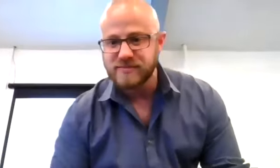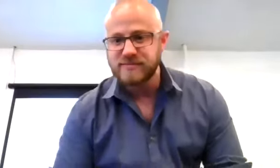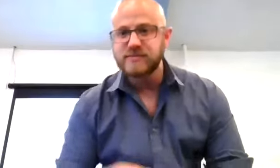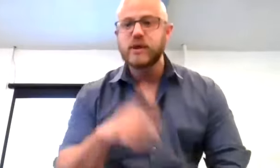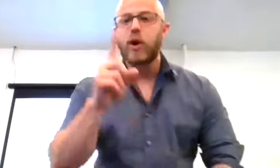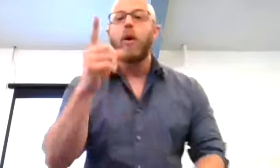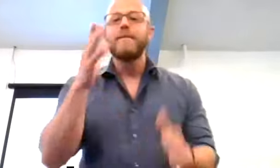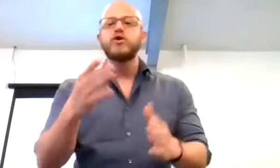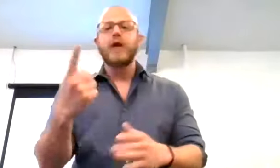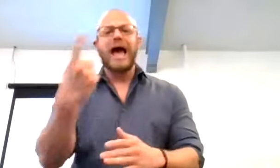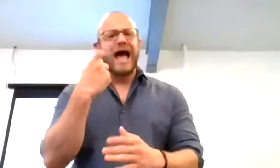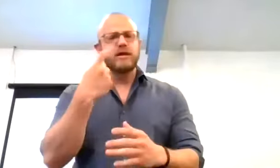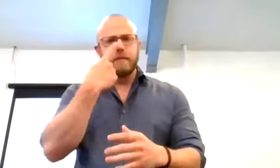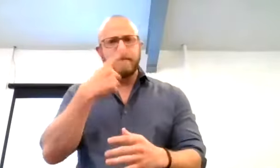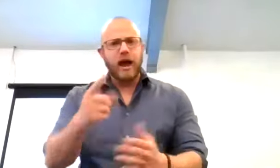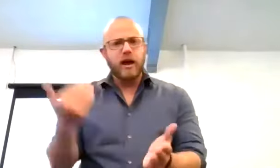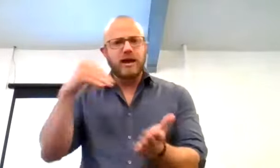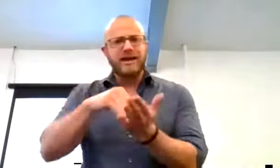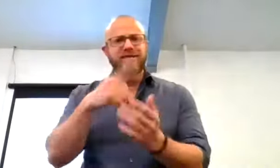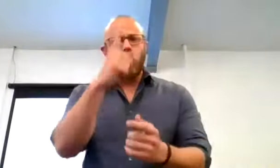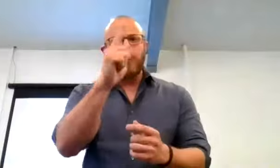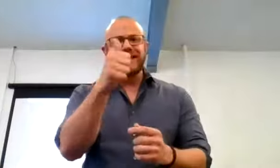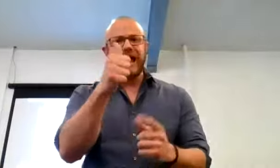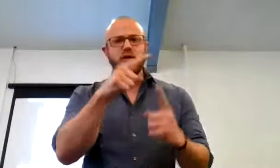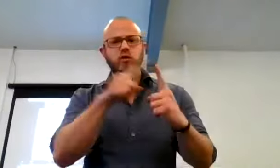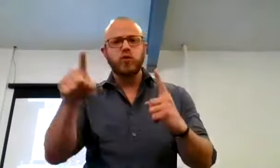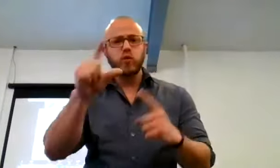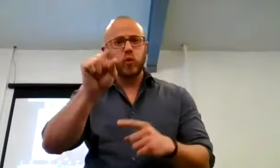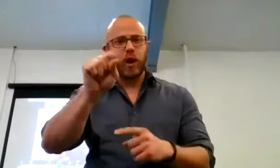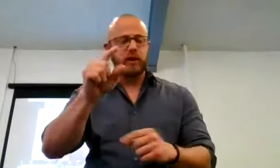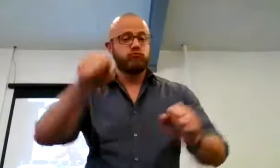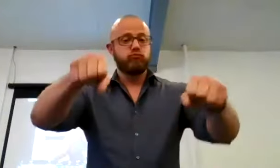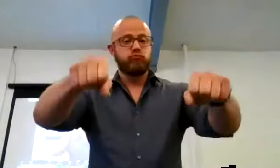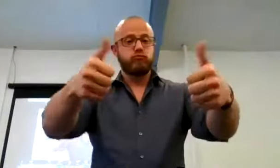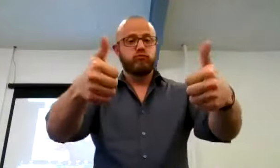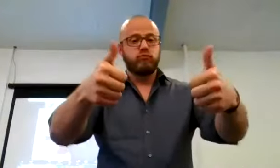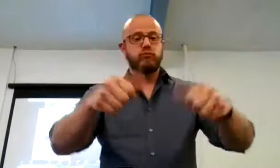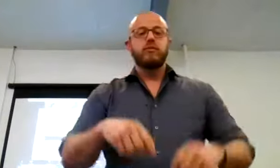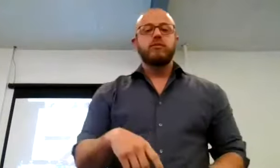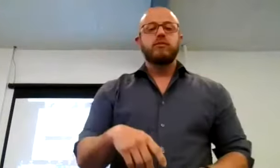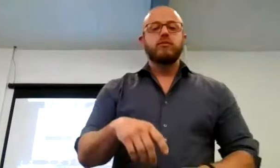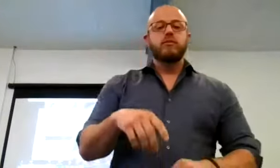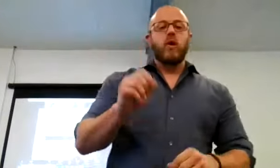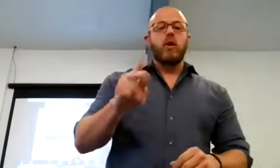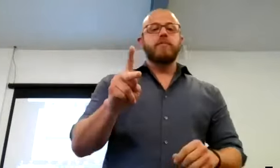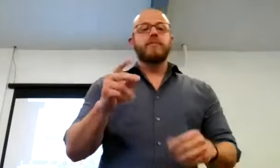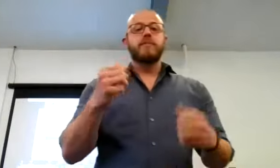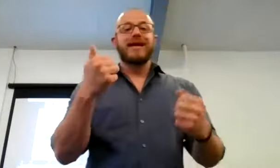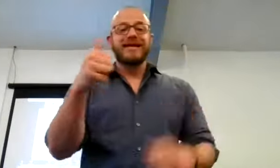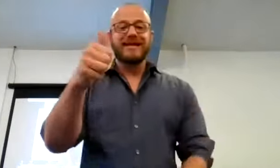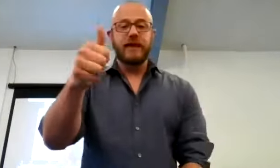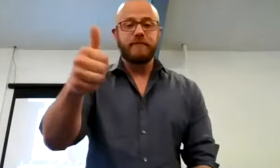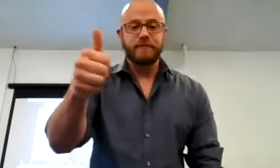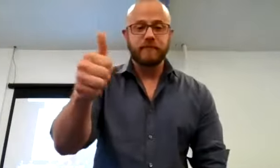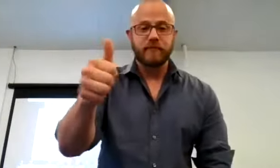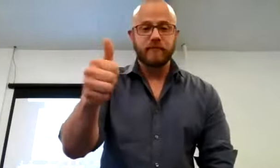English. One person did ask, do you mind if I review 1 through 10 and then 11 through 20? So I